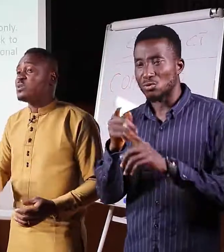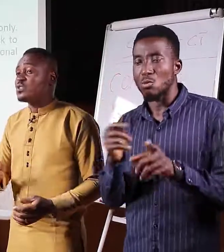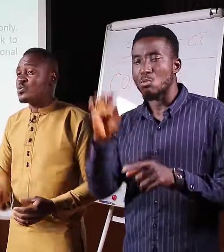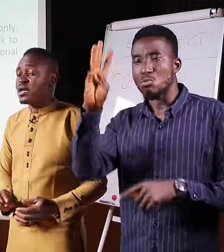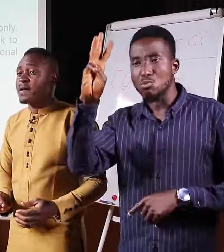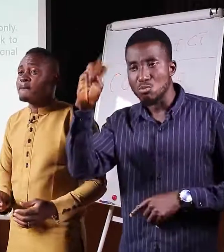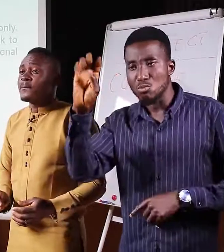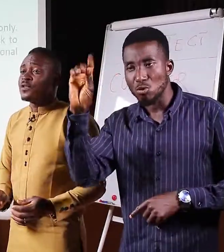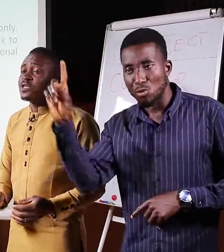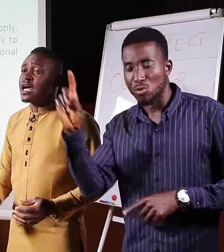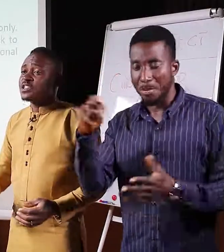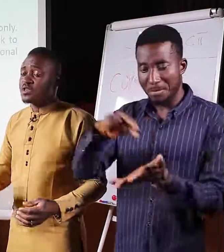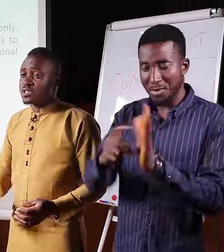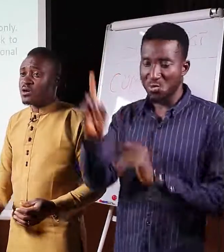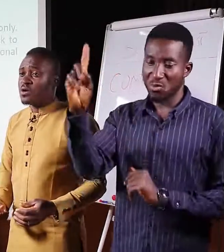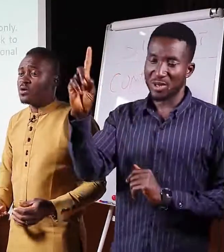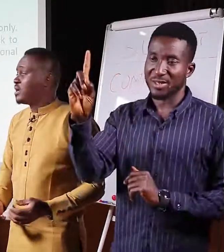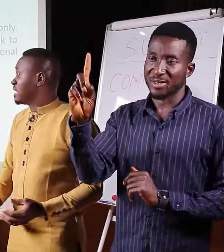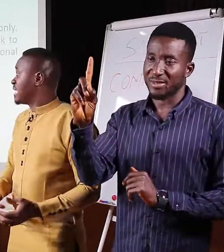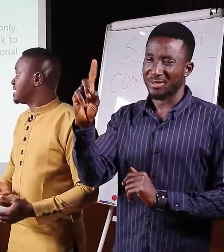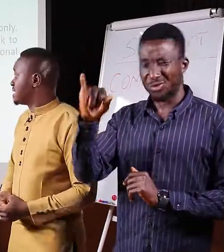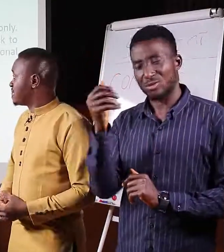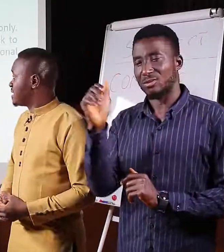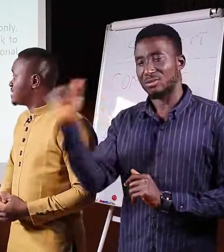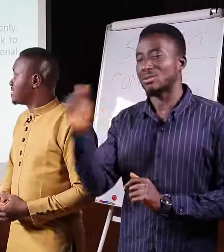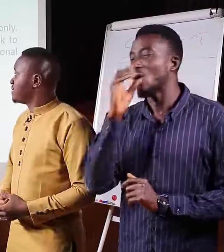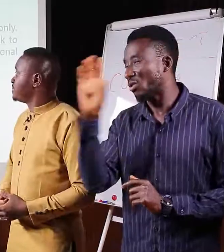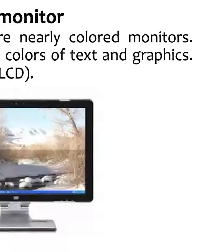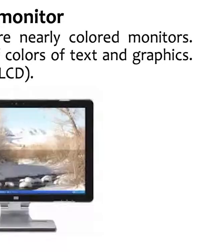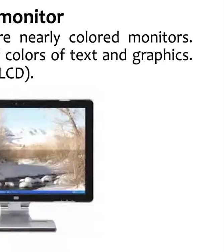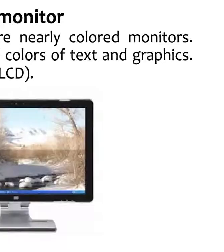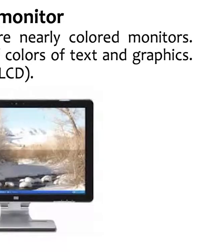Mono means one. So it has just a color that it displays.